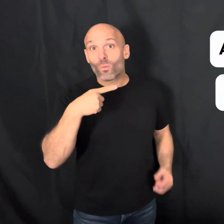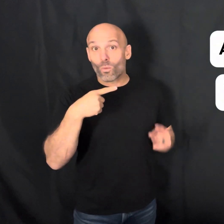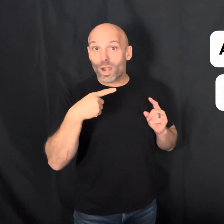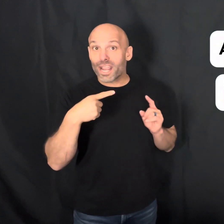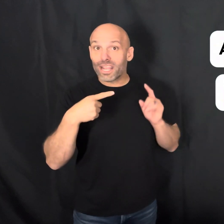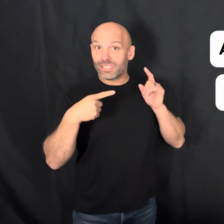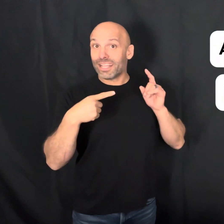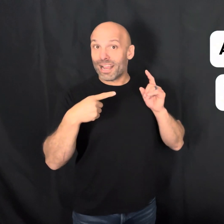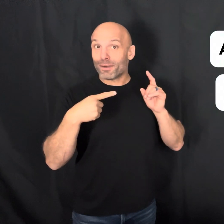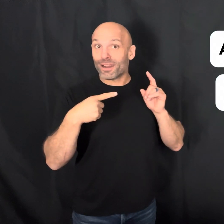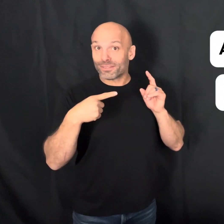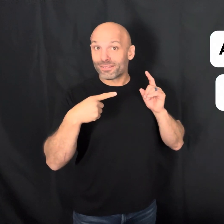Raise the eyebrows.